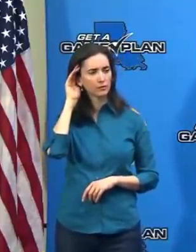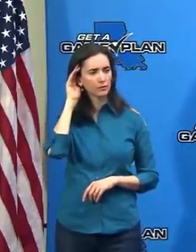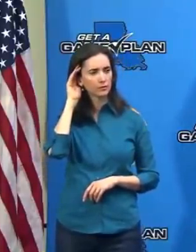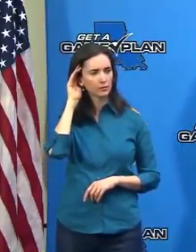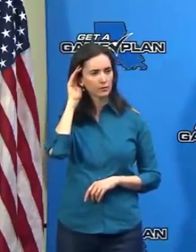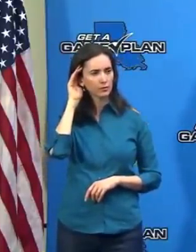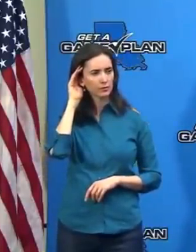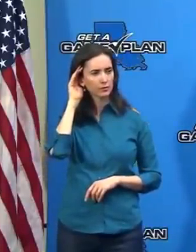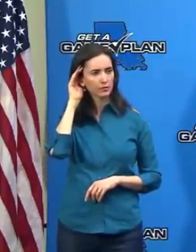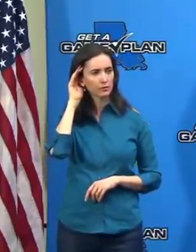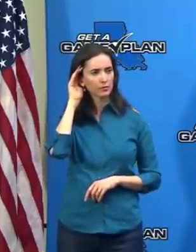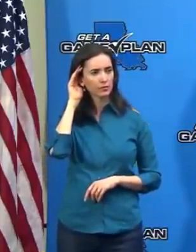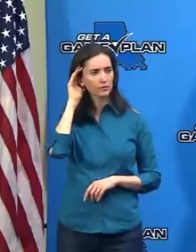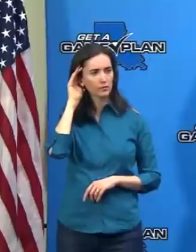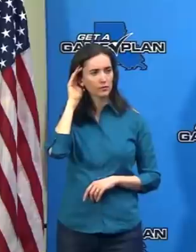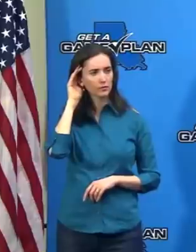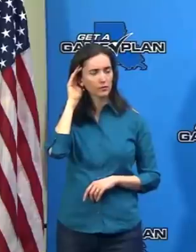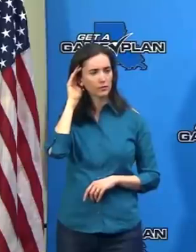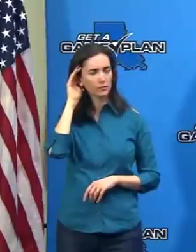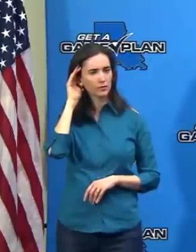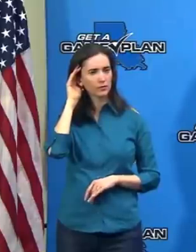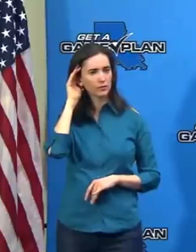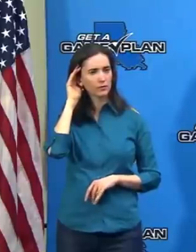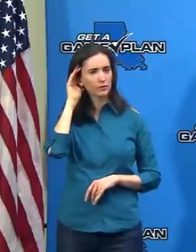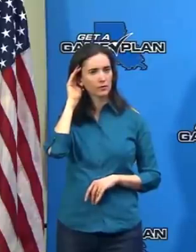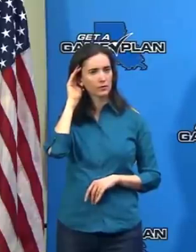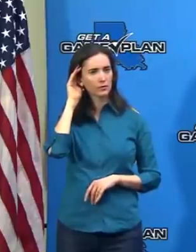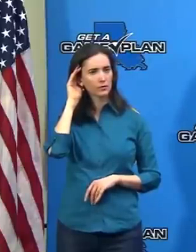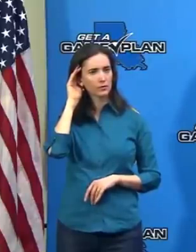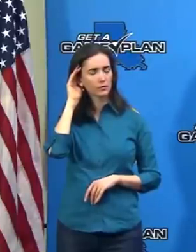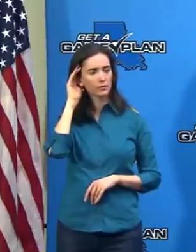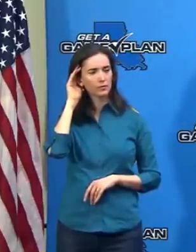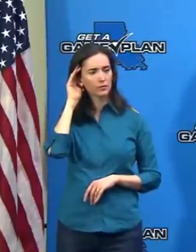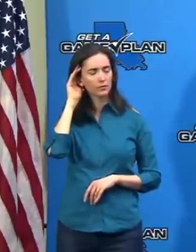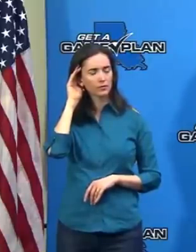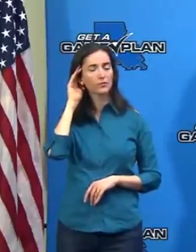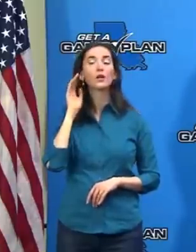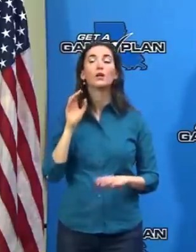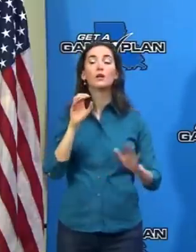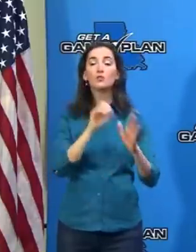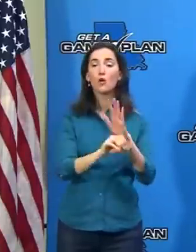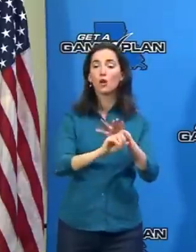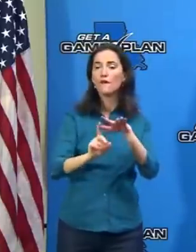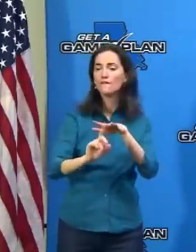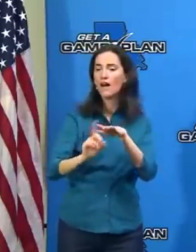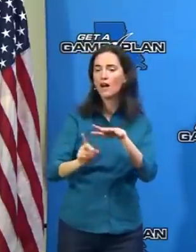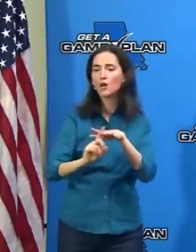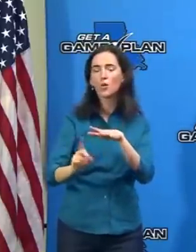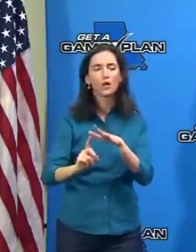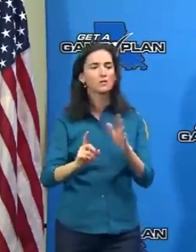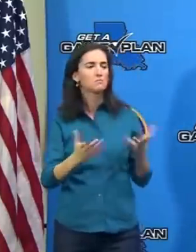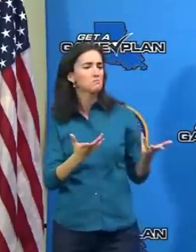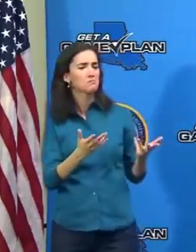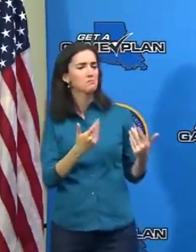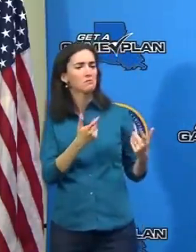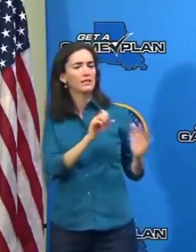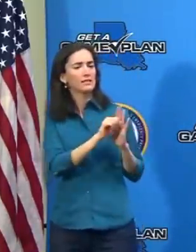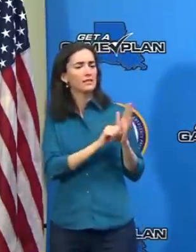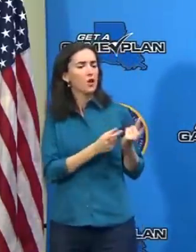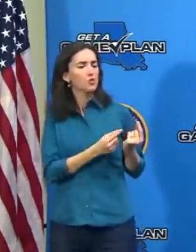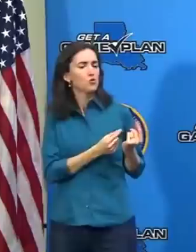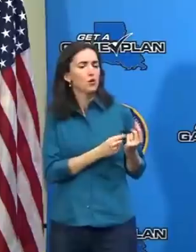what accommodations do we Yeah. make for COVID in terms of setting up shelters? Okay.